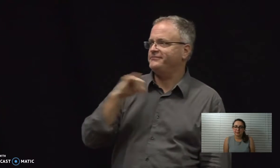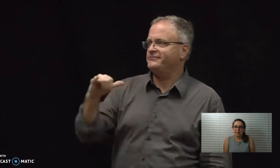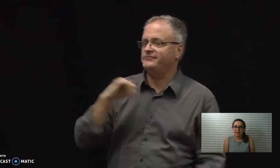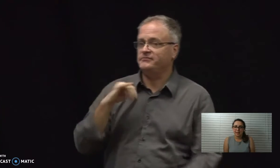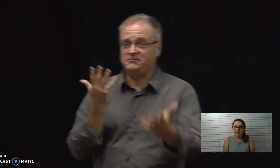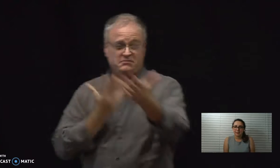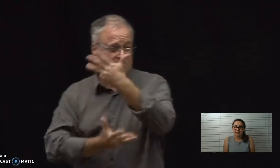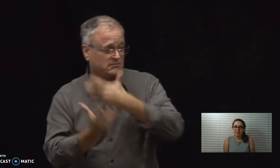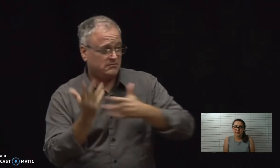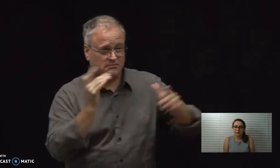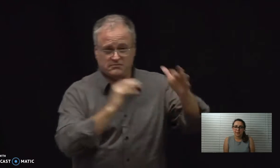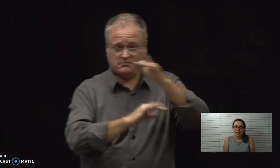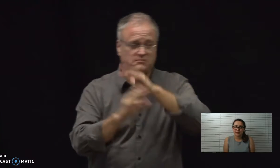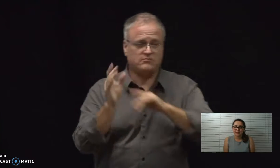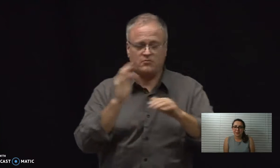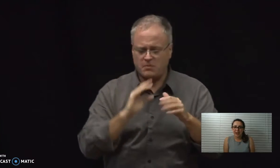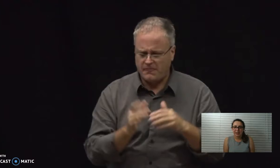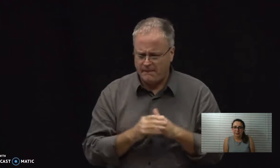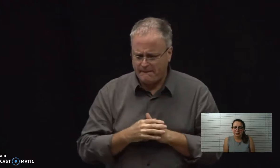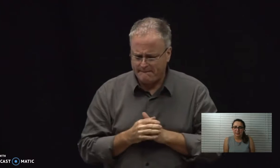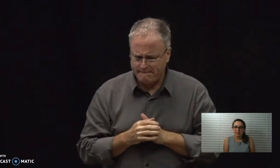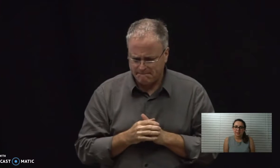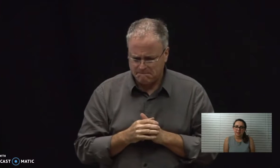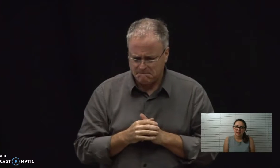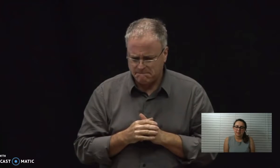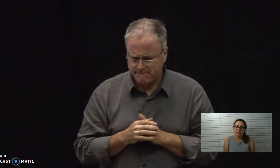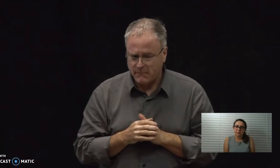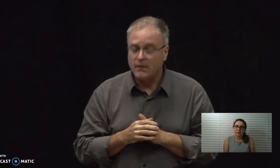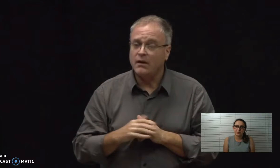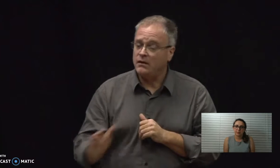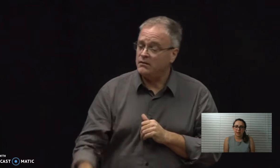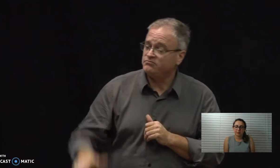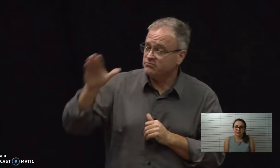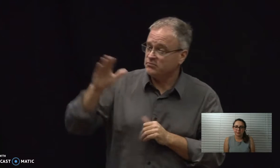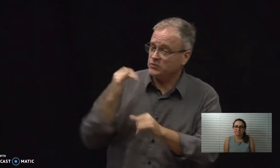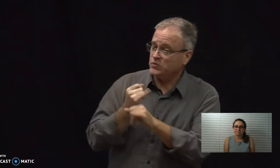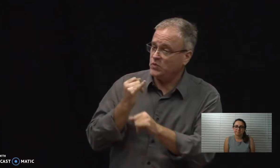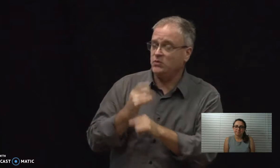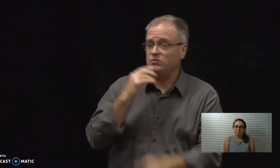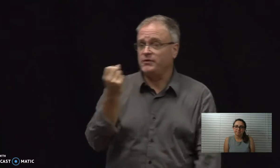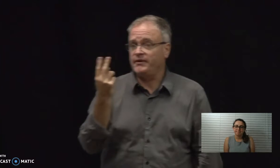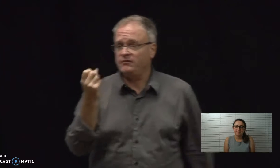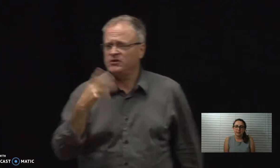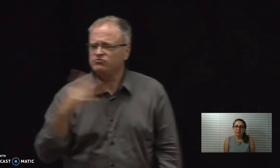Seeing all the signing and just people I could connect to and interact with, that was really when I became a human.